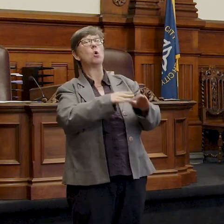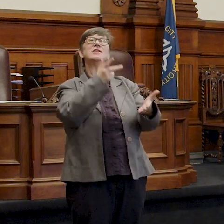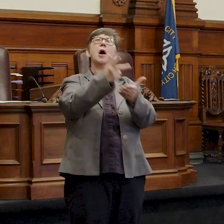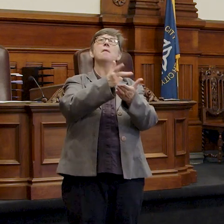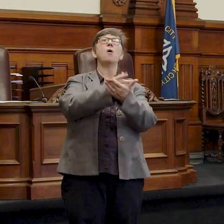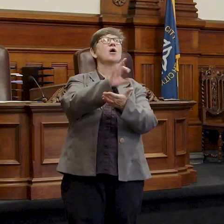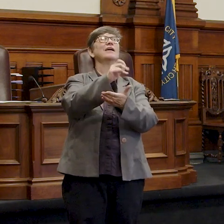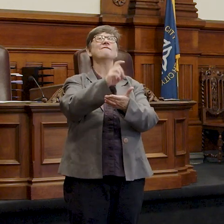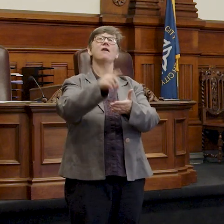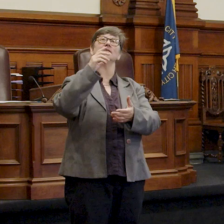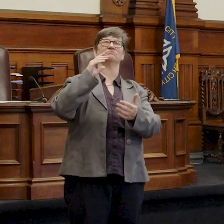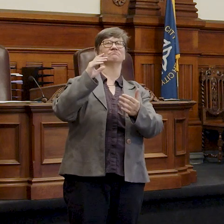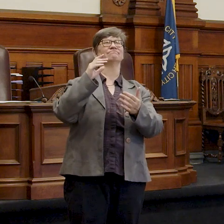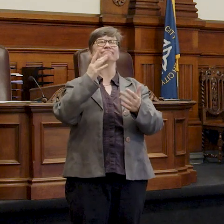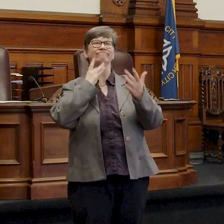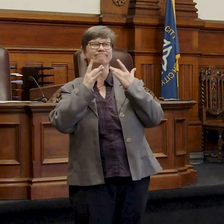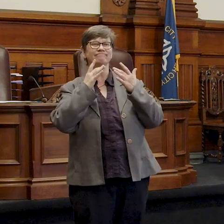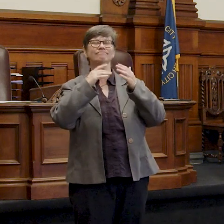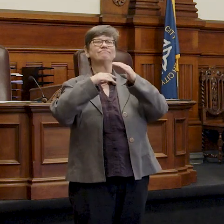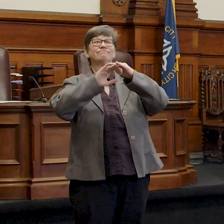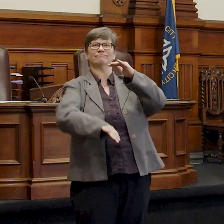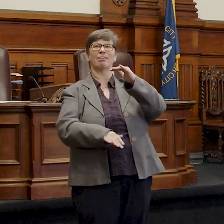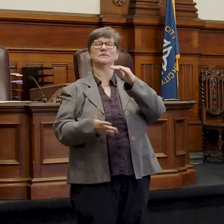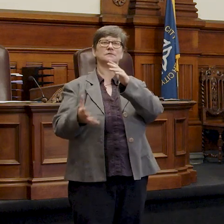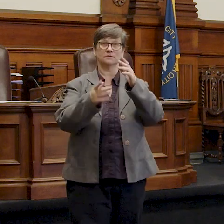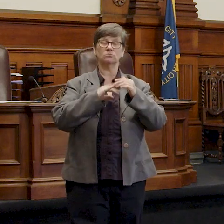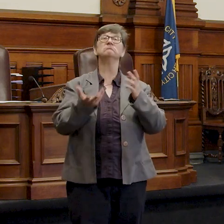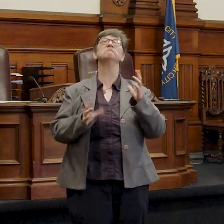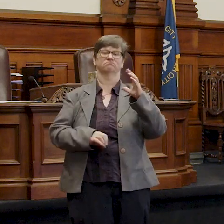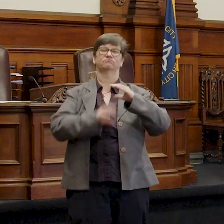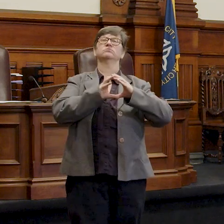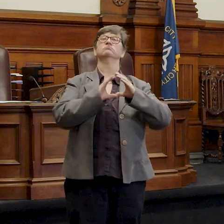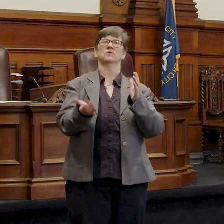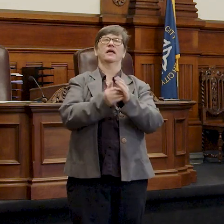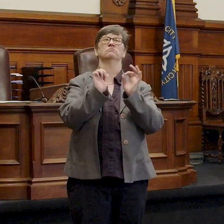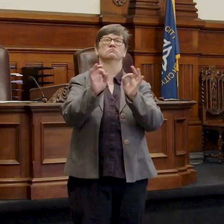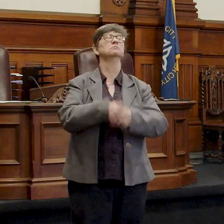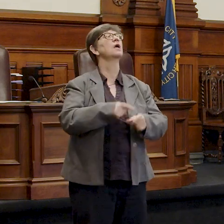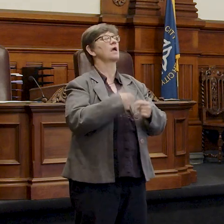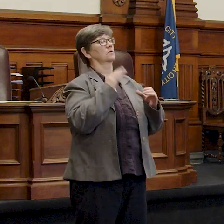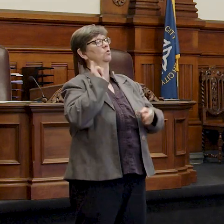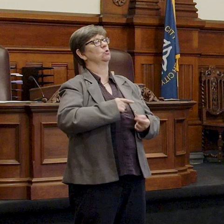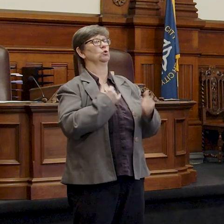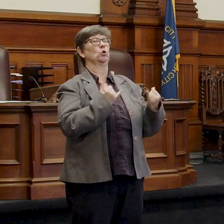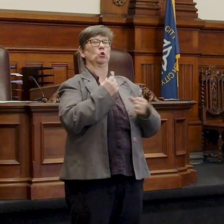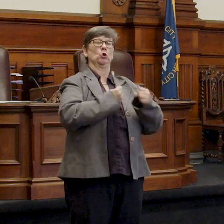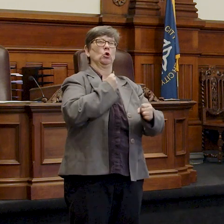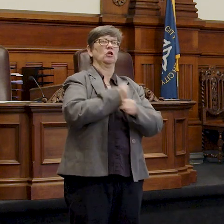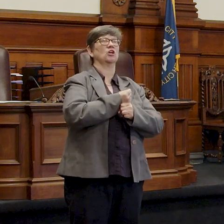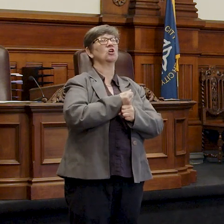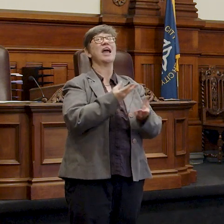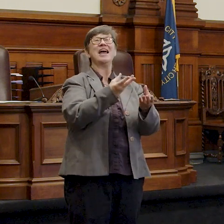fund estimated increases for ARPA-funded capital projects, reducing current year cash capital and debt